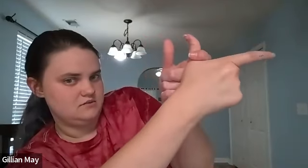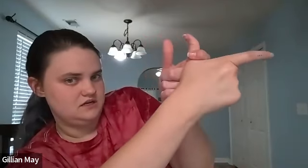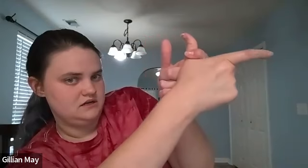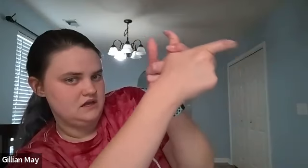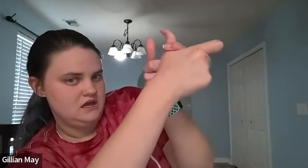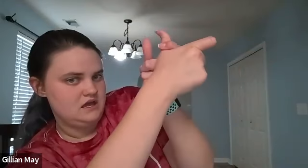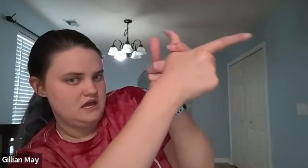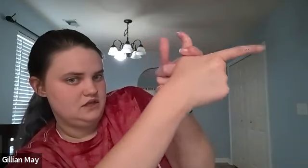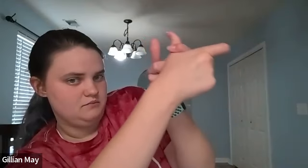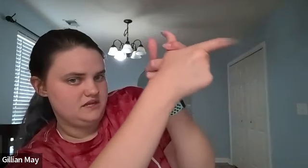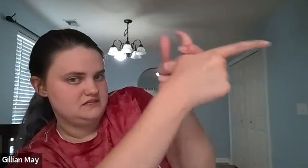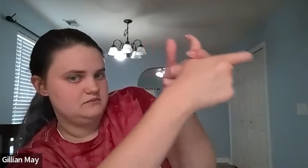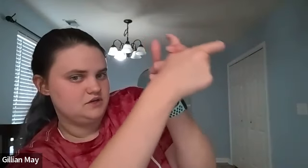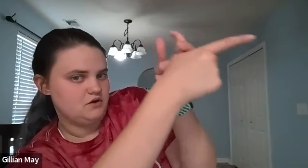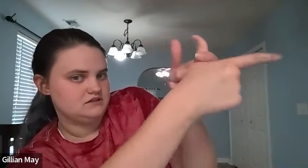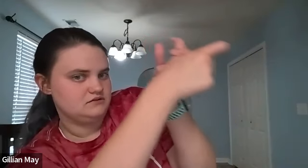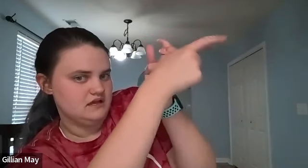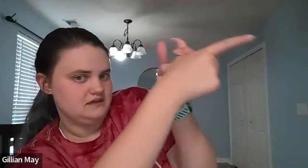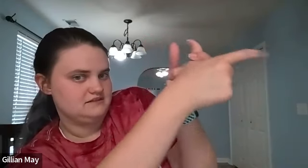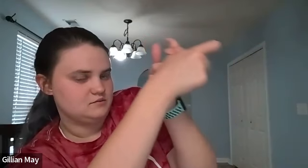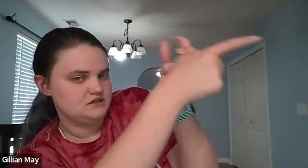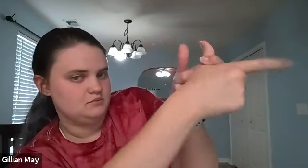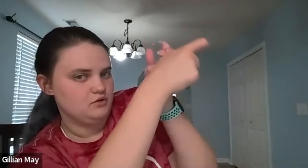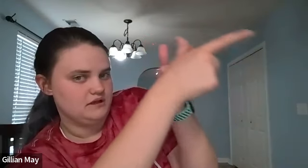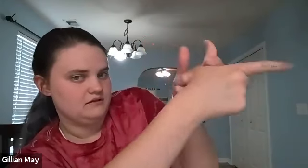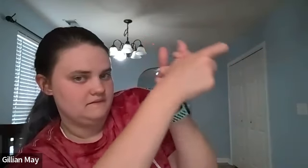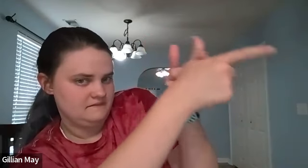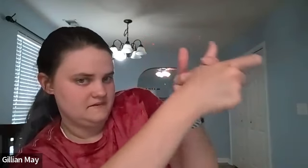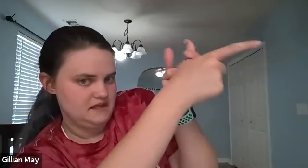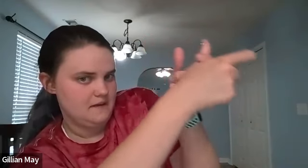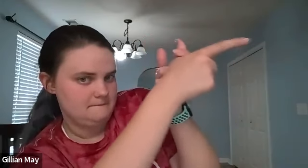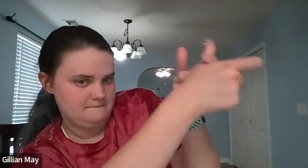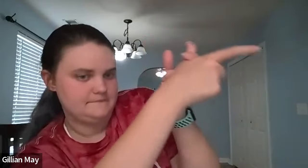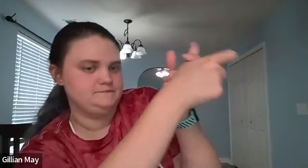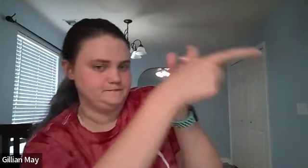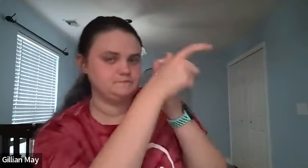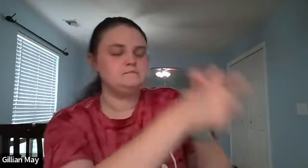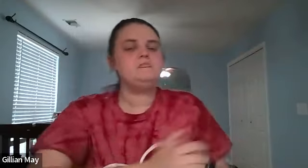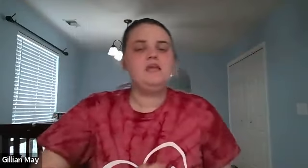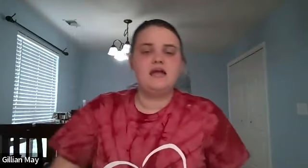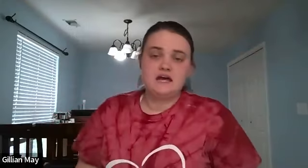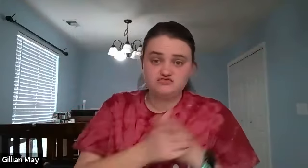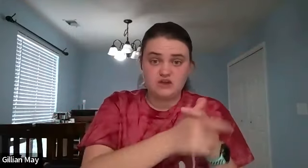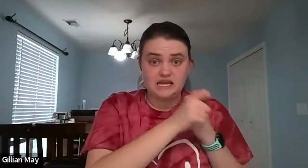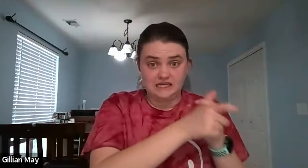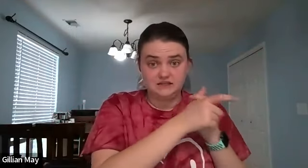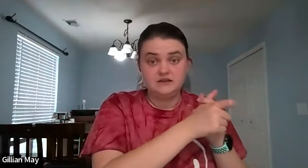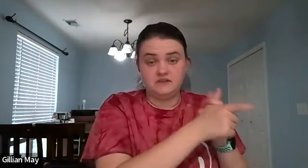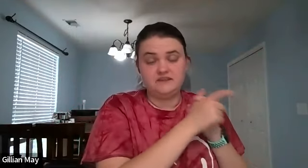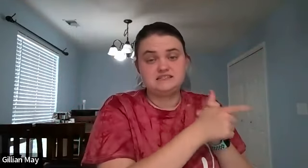non-dominant, and you're bending, but you're also like, it's almost like you're pulling. Yeah. And that's running. Like this is the